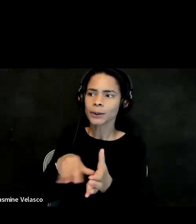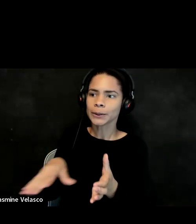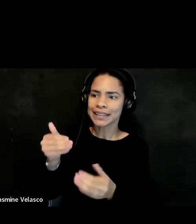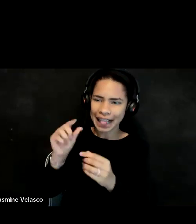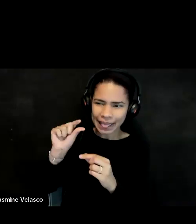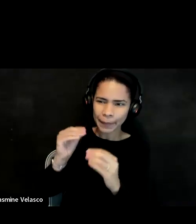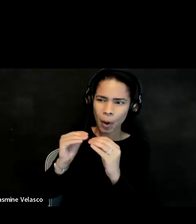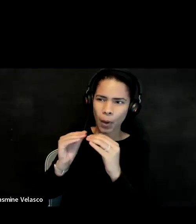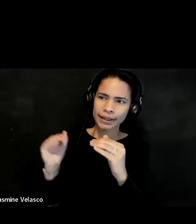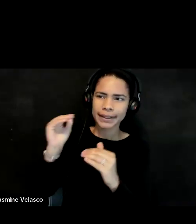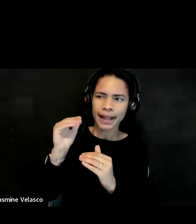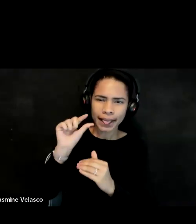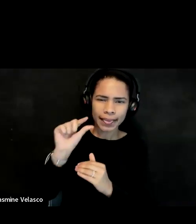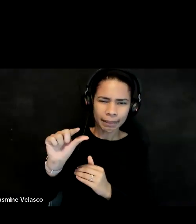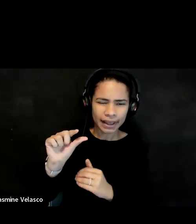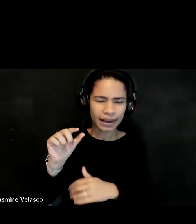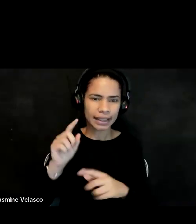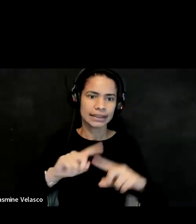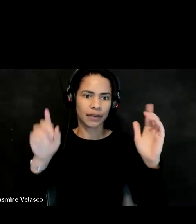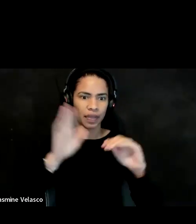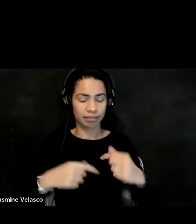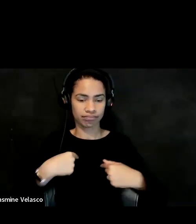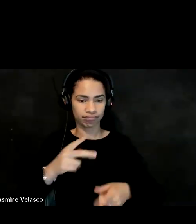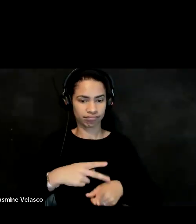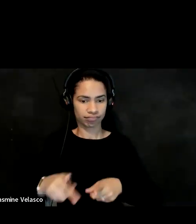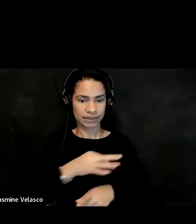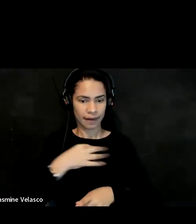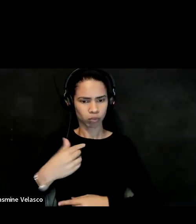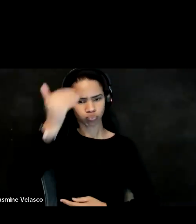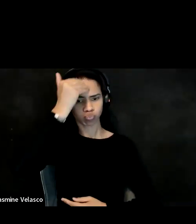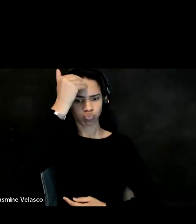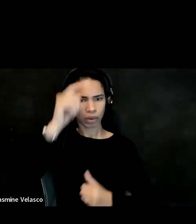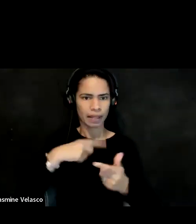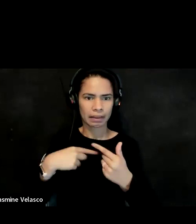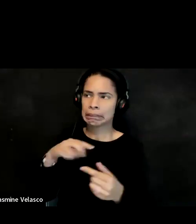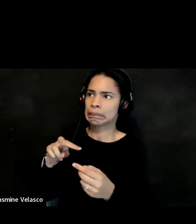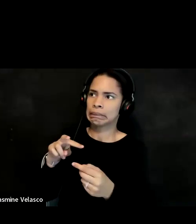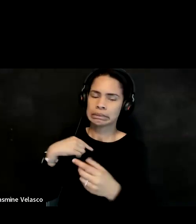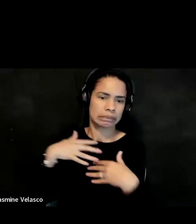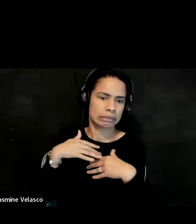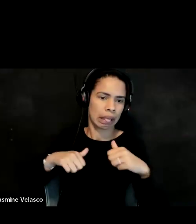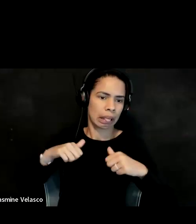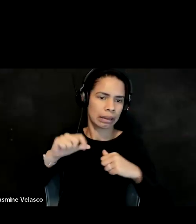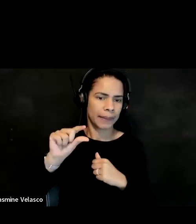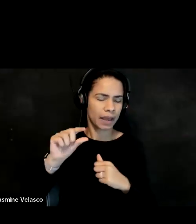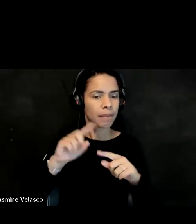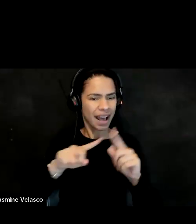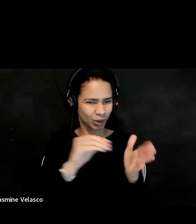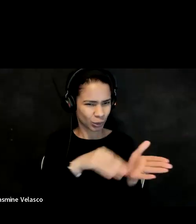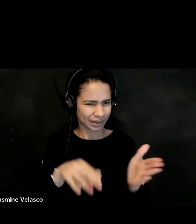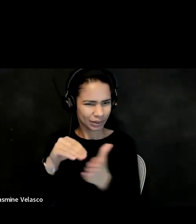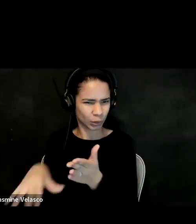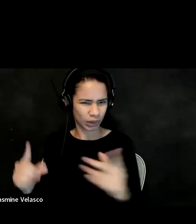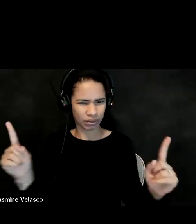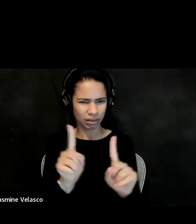them, right? You know, it's different when you're a professional staff and they just know that you know that. Seeing a student do those things, I think helps students see that, you